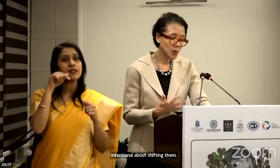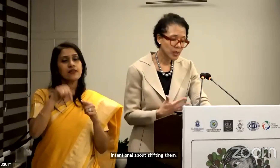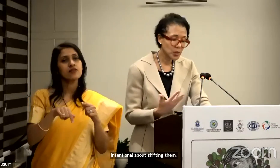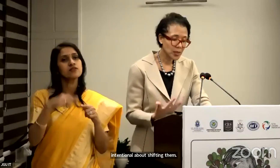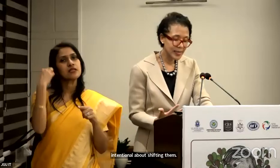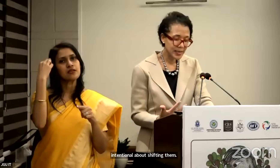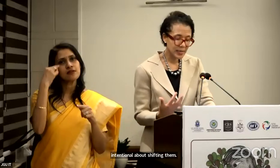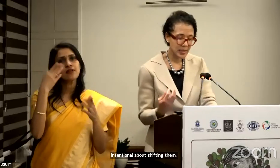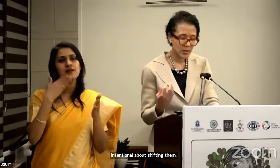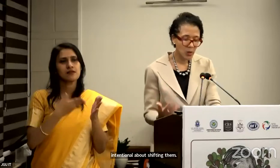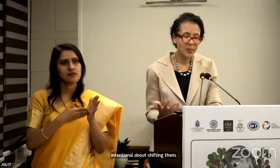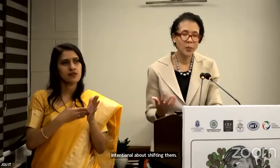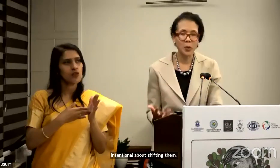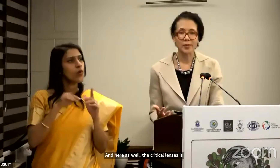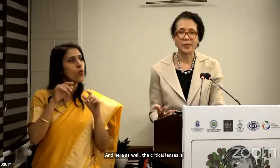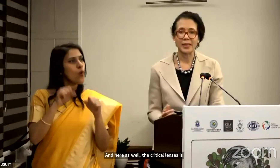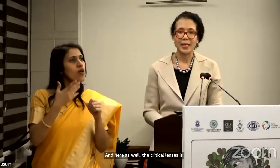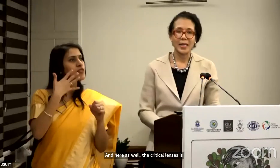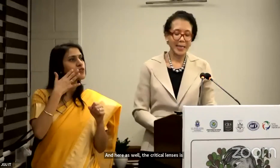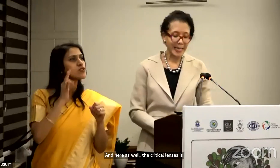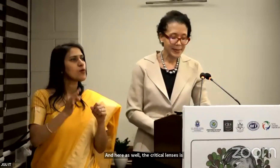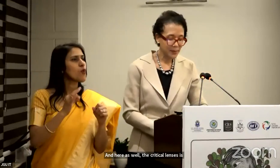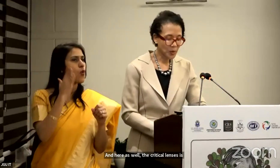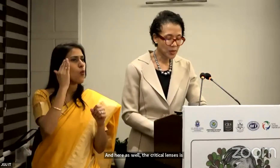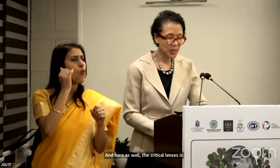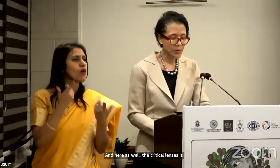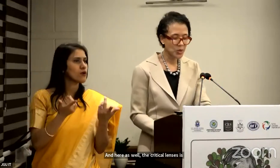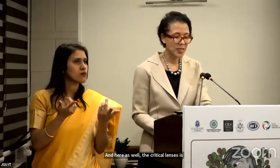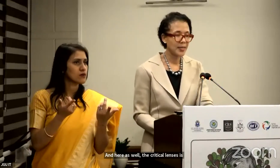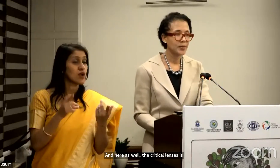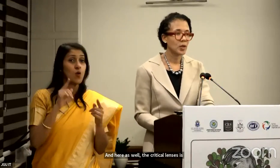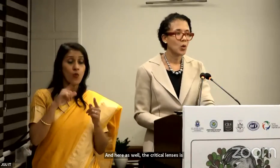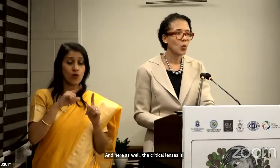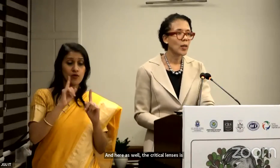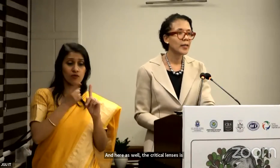the critical lens is so important. It's important to